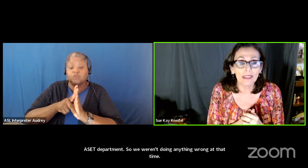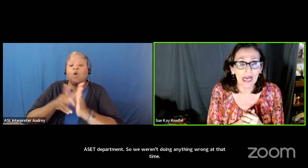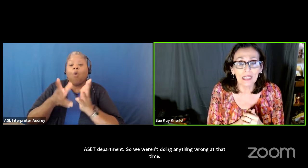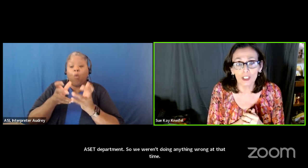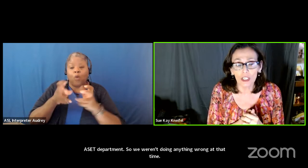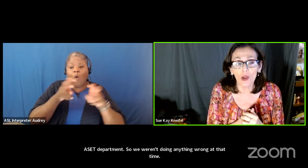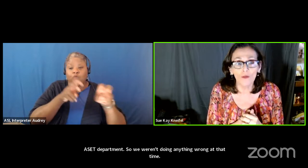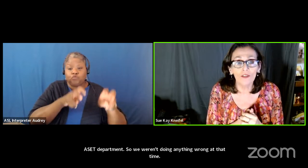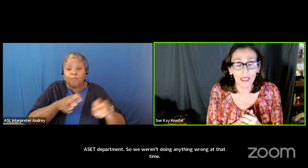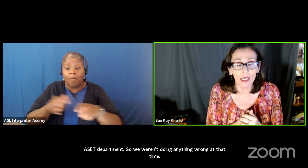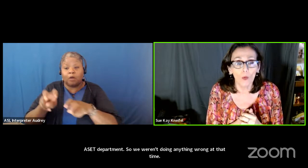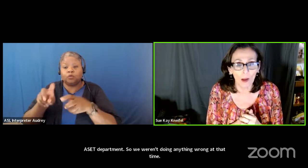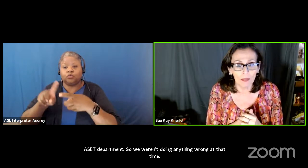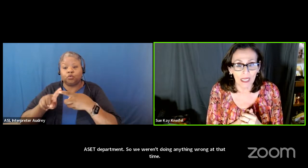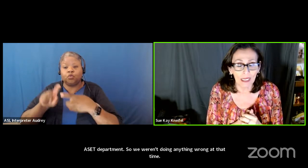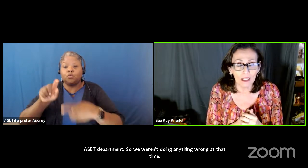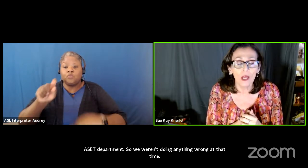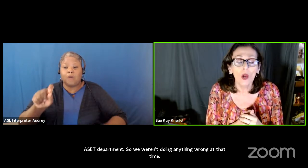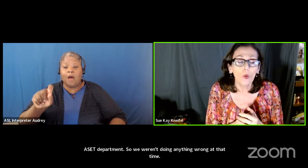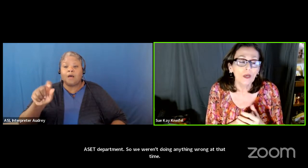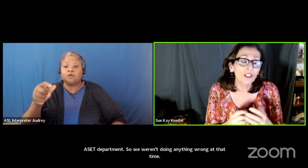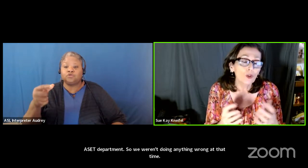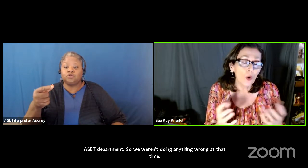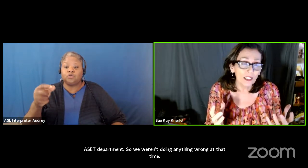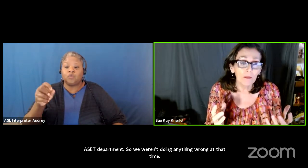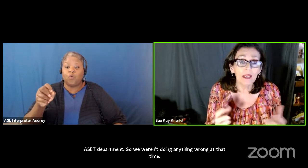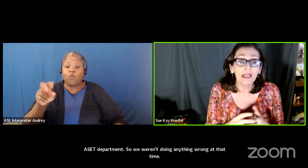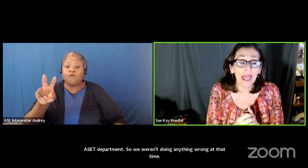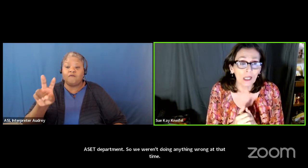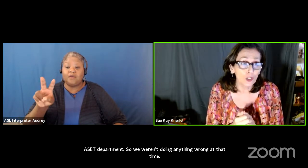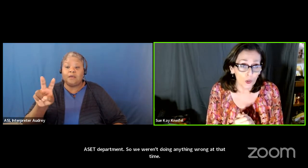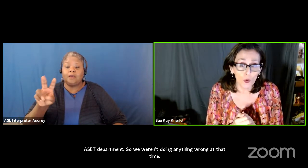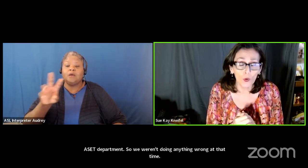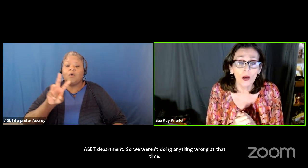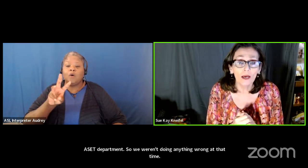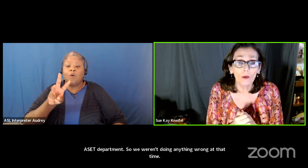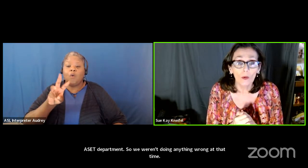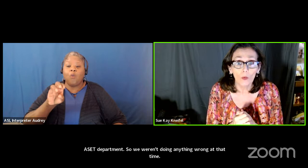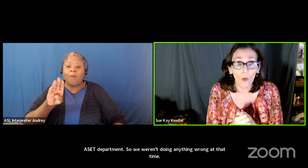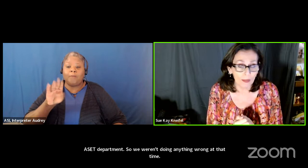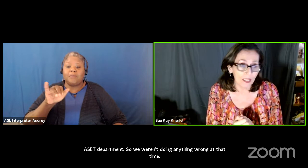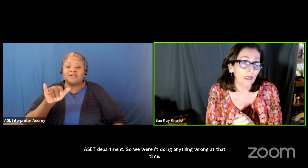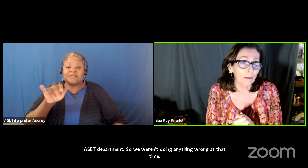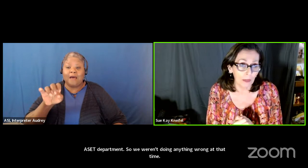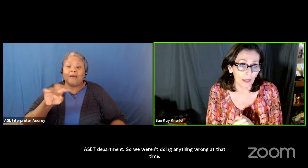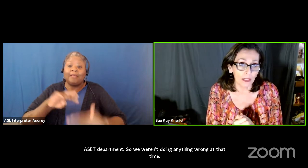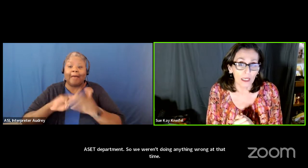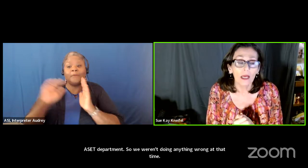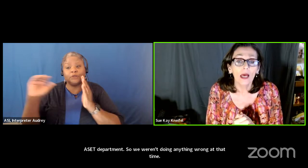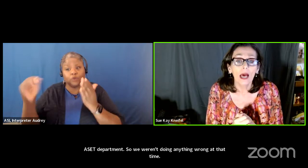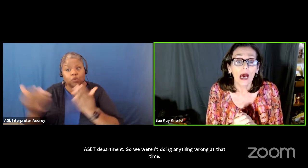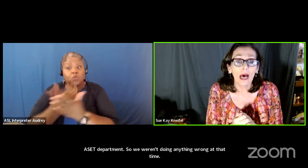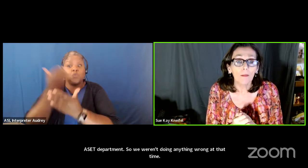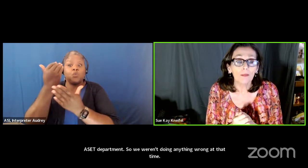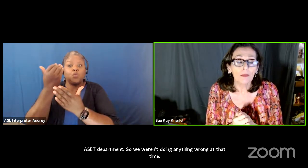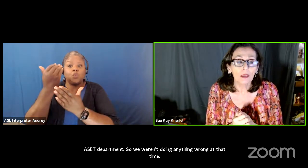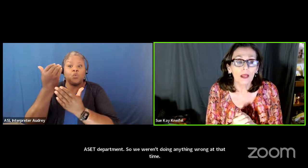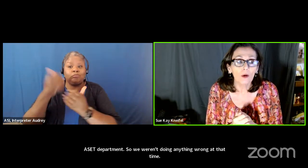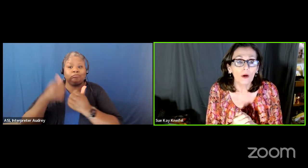over to a .gov website, which is going to mean a new website build.